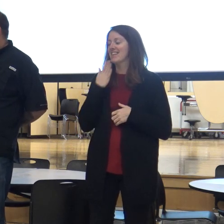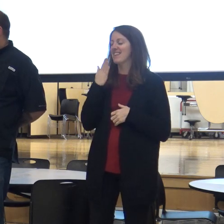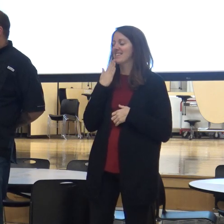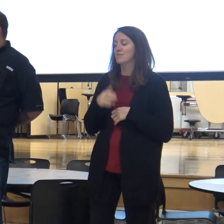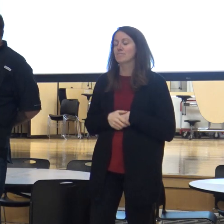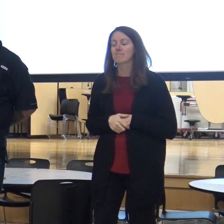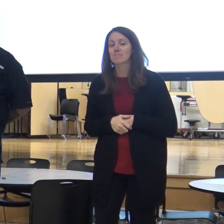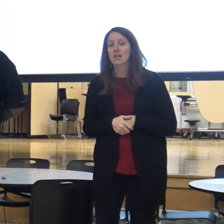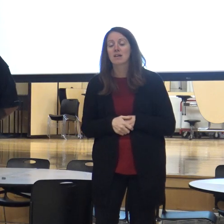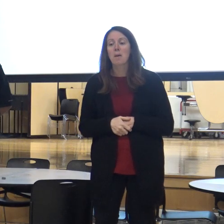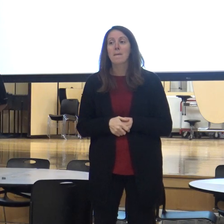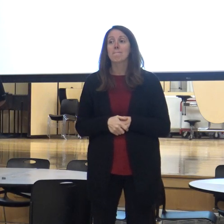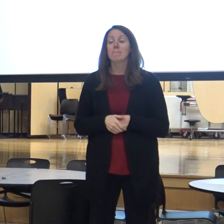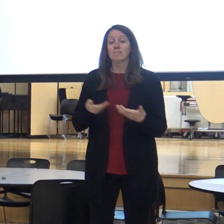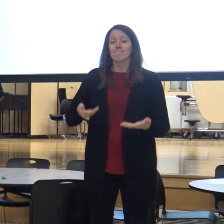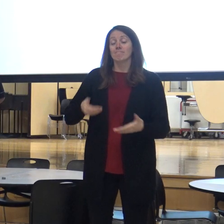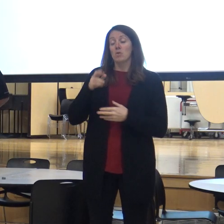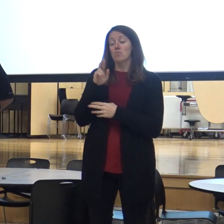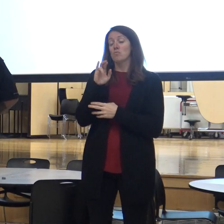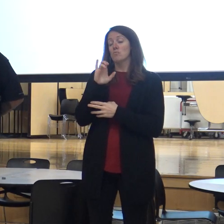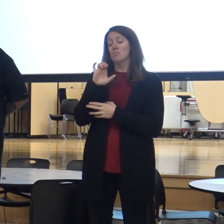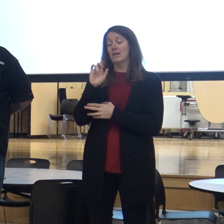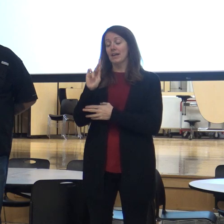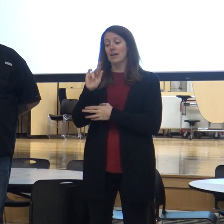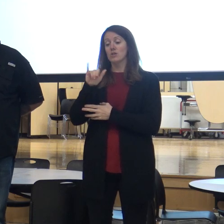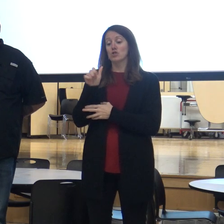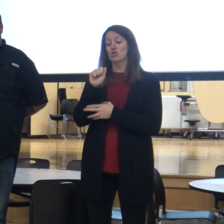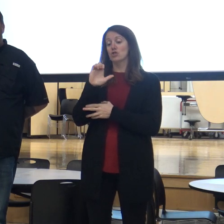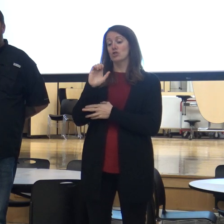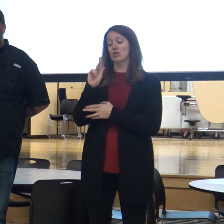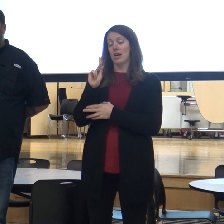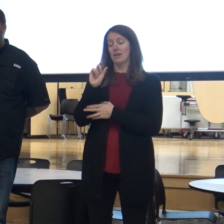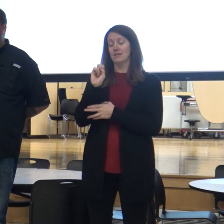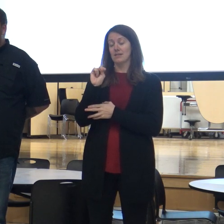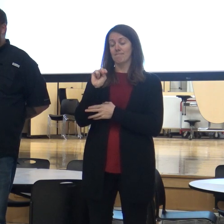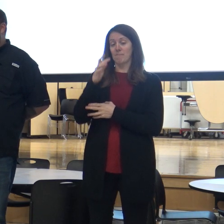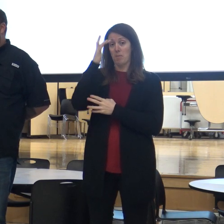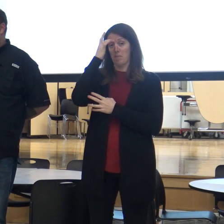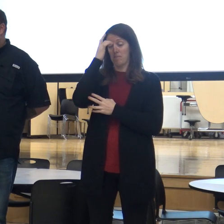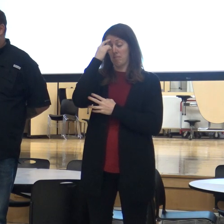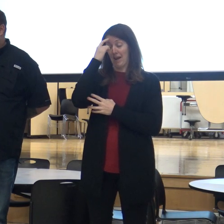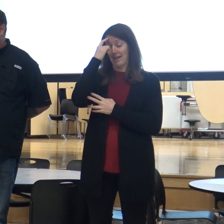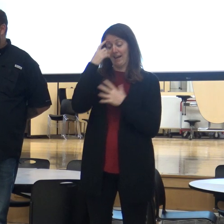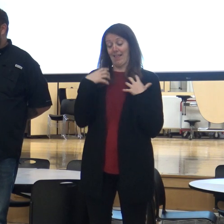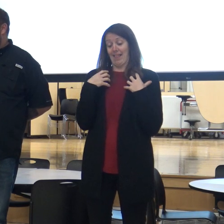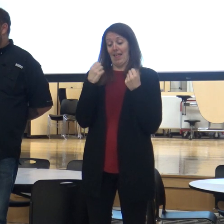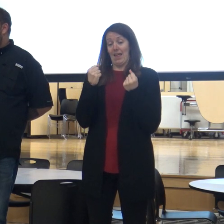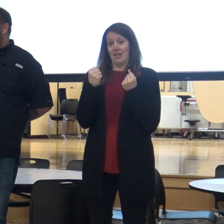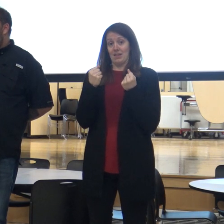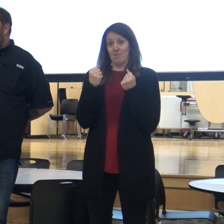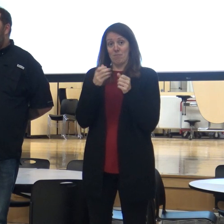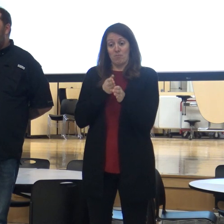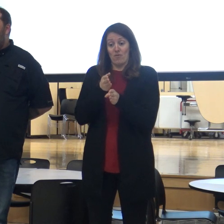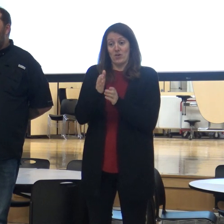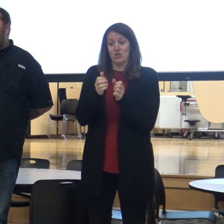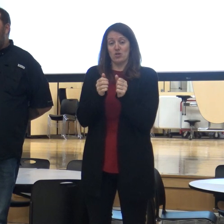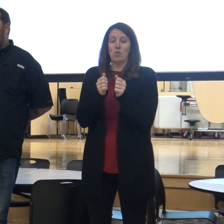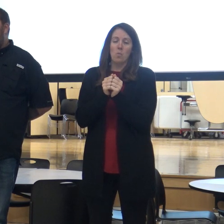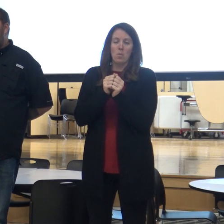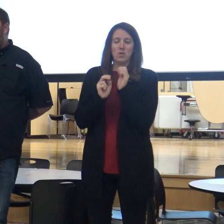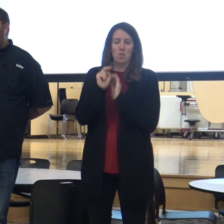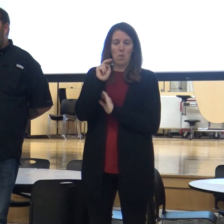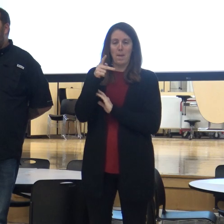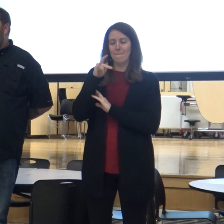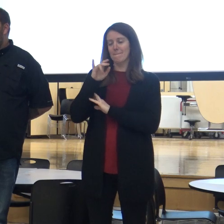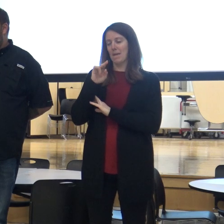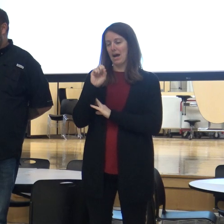Heidi. So I'm Rick Jackson. I'm a mental health professional with Northern Pines, Director of Mobile Crisis Outreach. And later on, I'll describe a